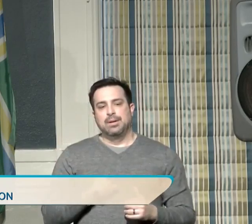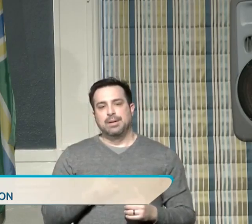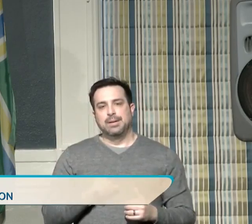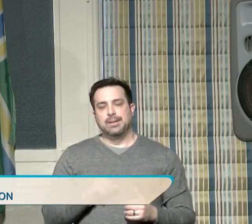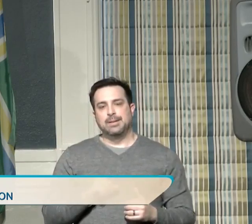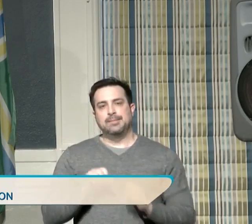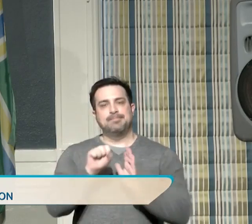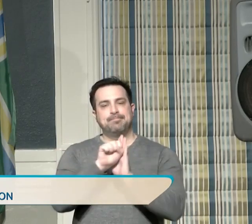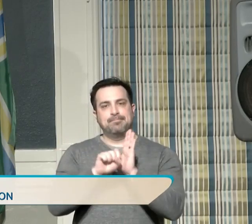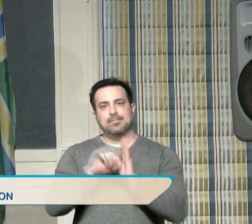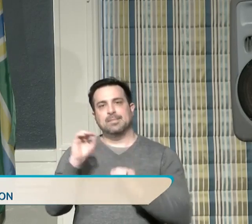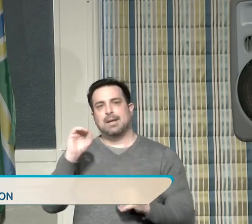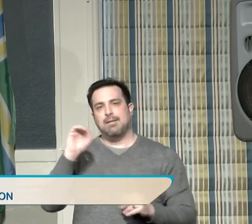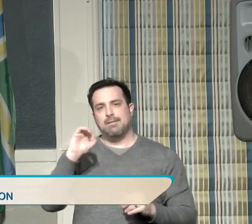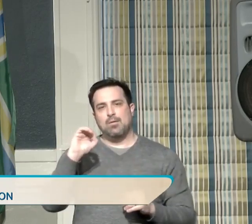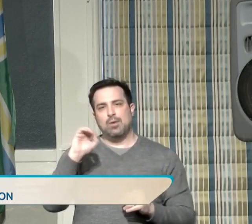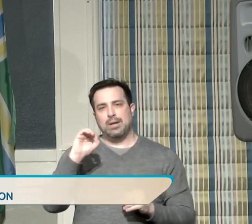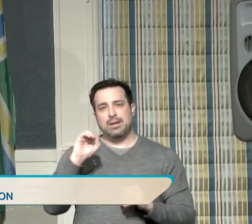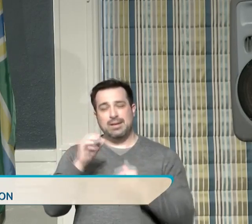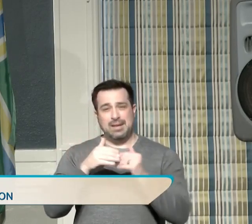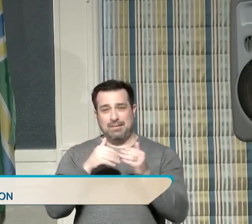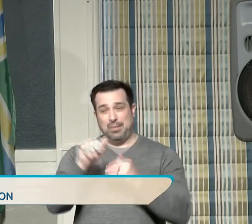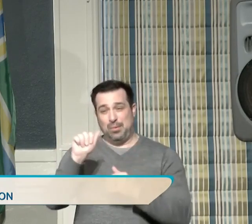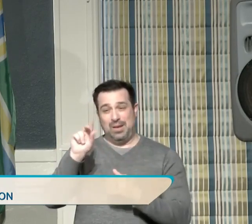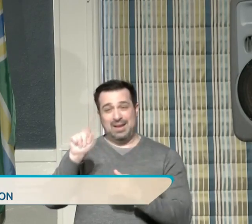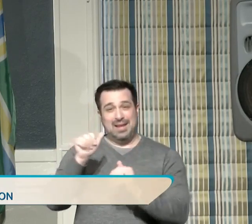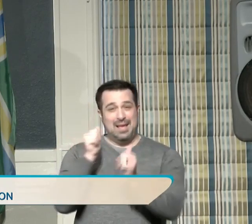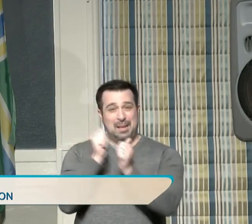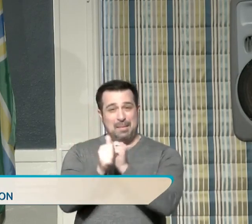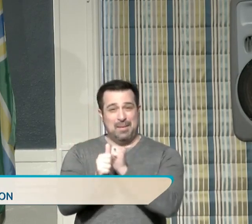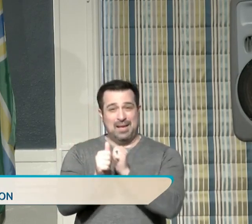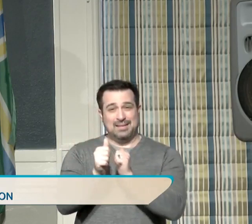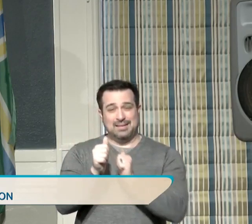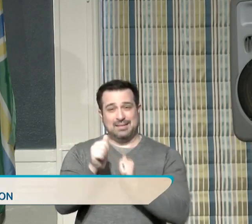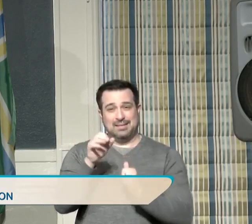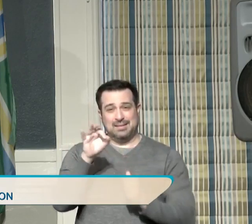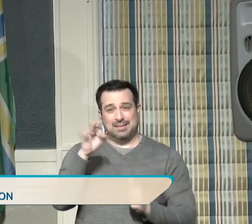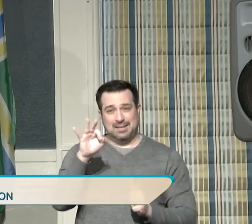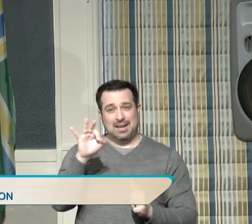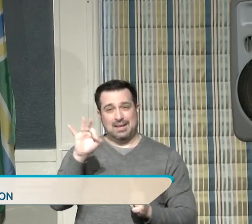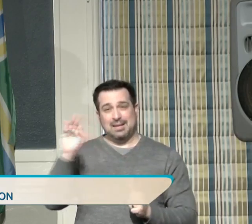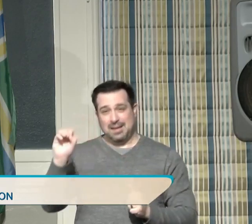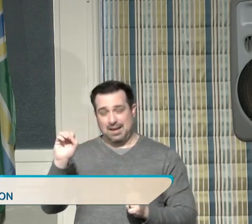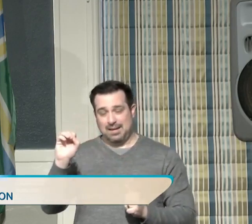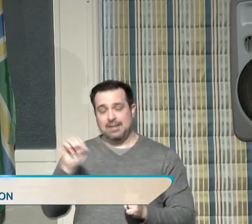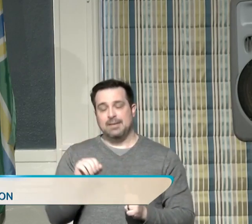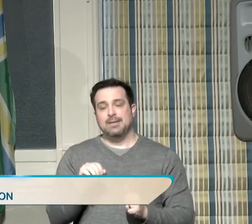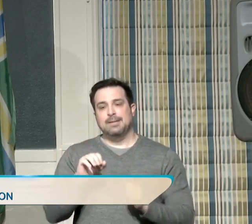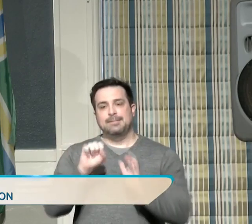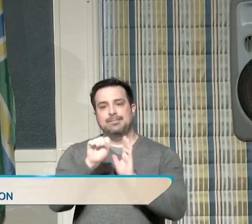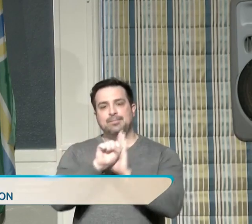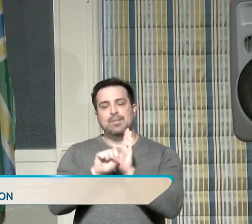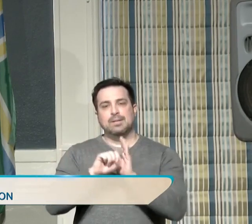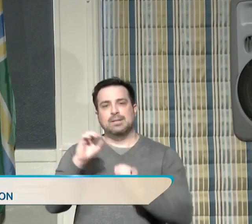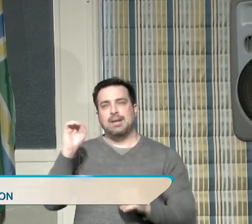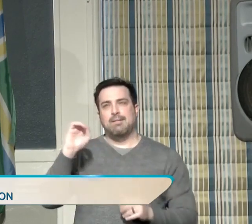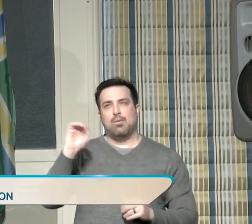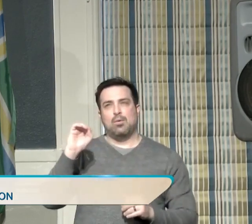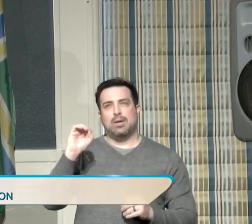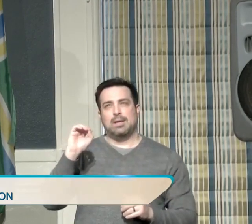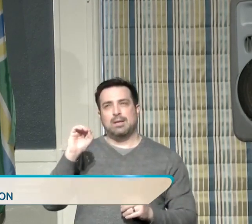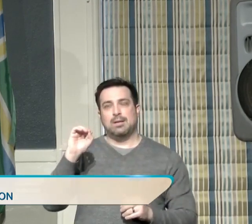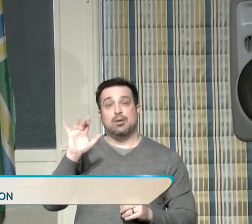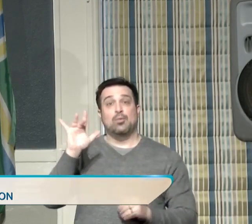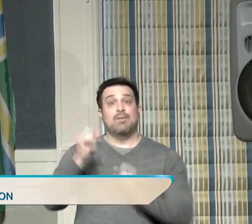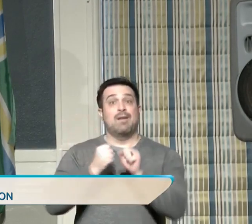the state of Oregon sort of, even though the ADA was passed in 1990, the state of Oregon